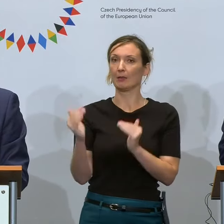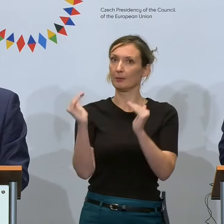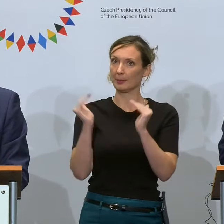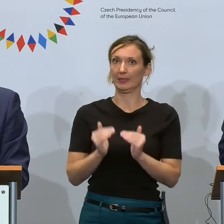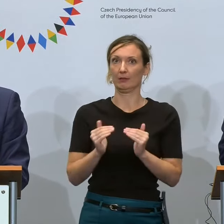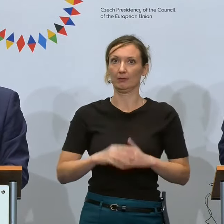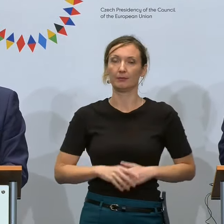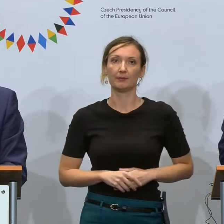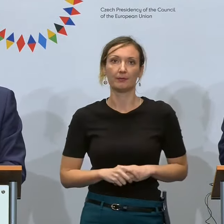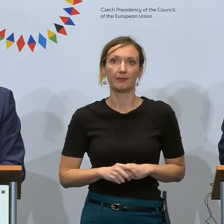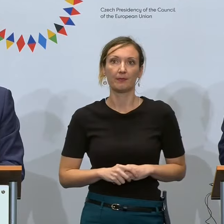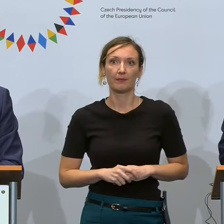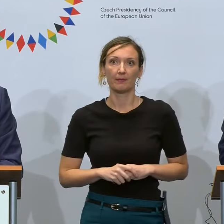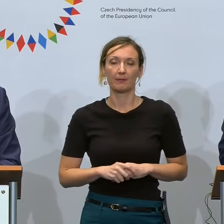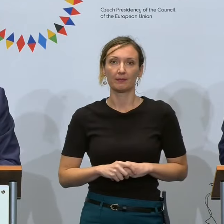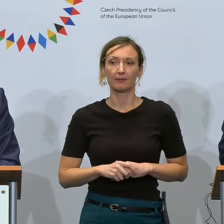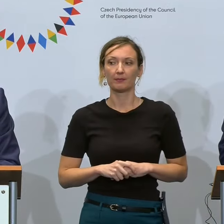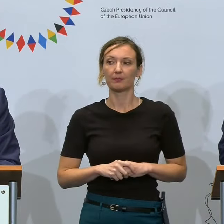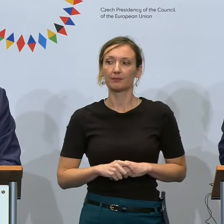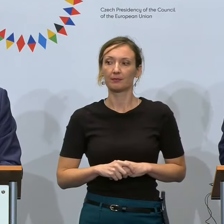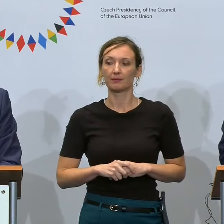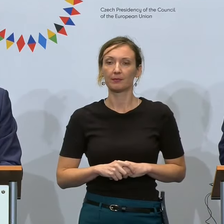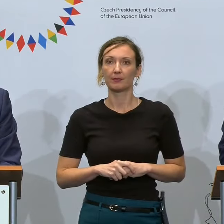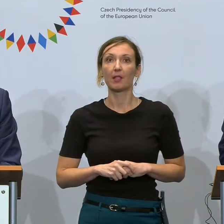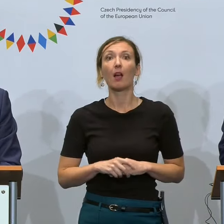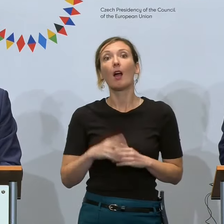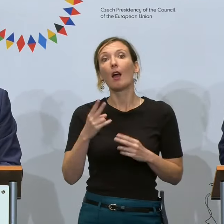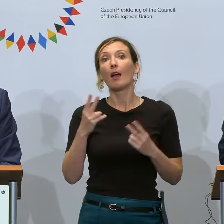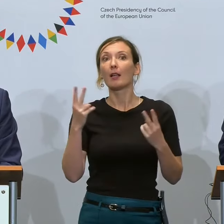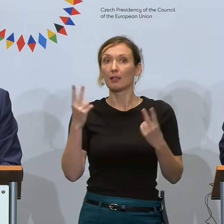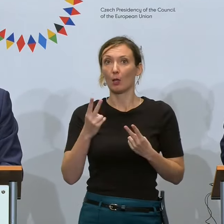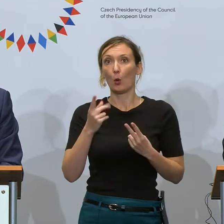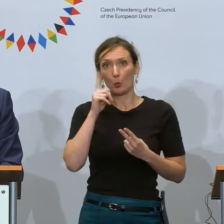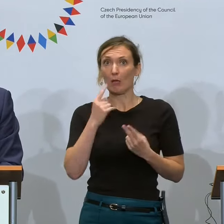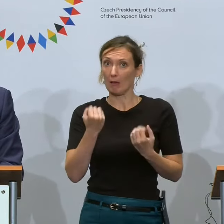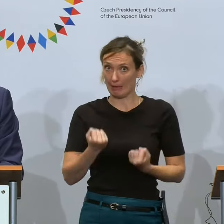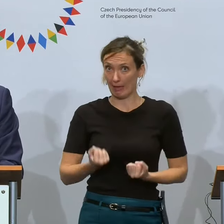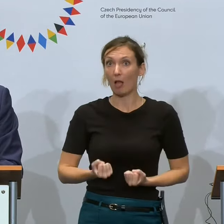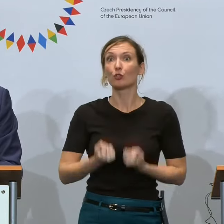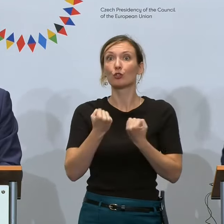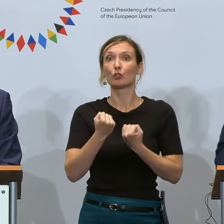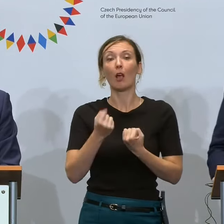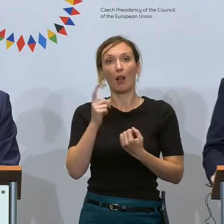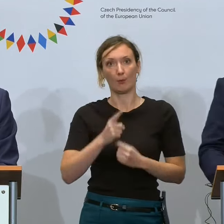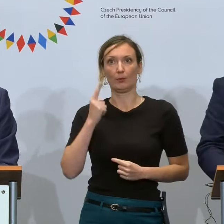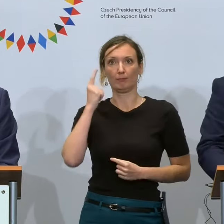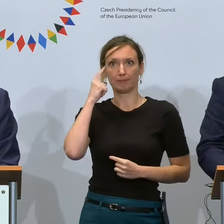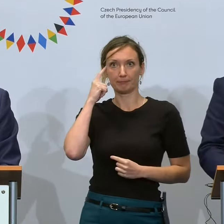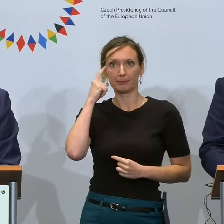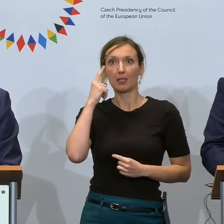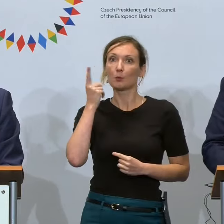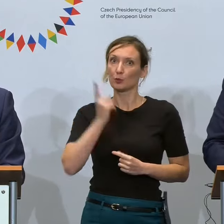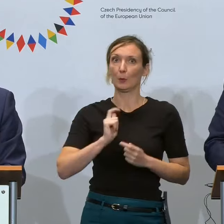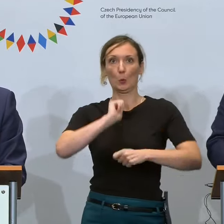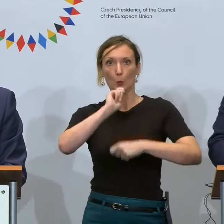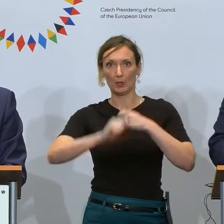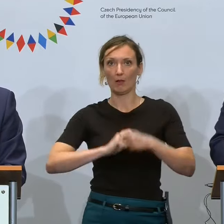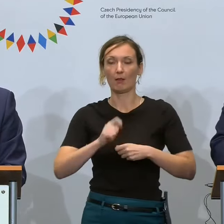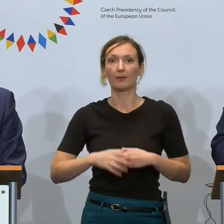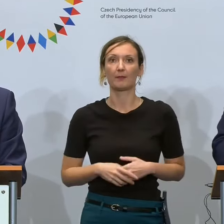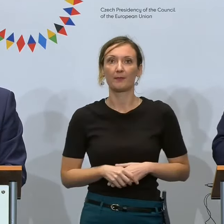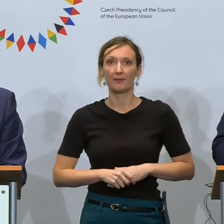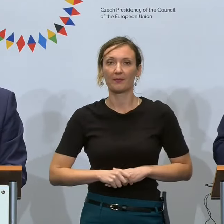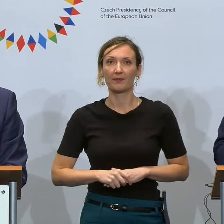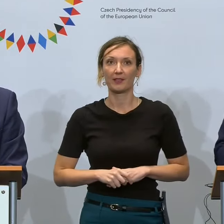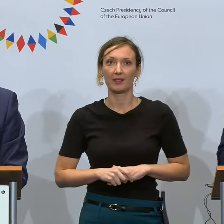states. It's going to be more difficult, it's going to be longer, the process, and consequently,